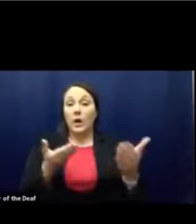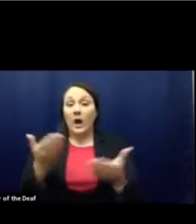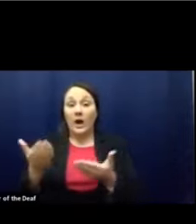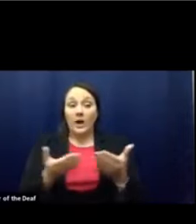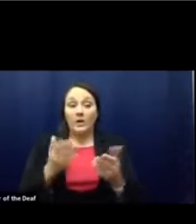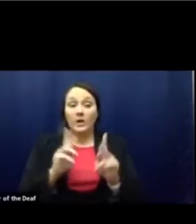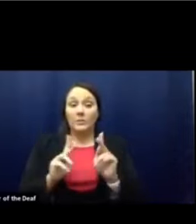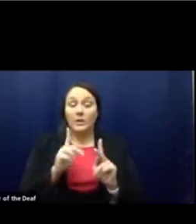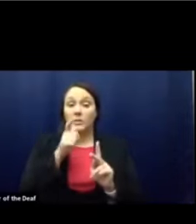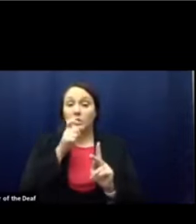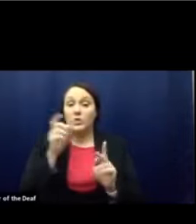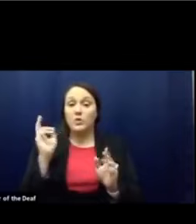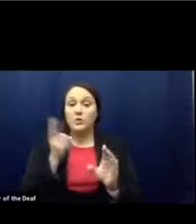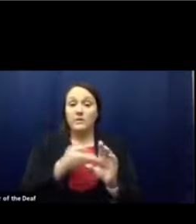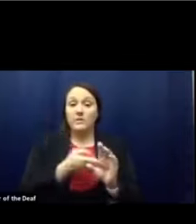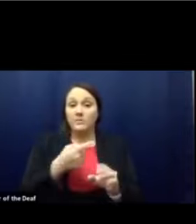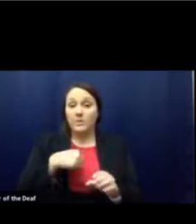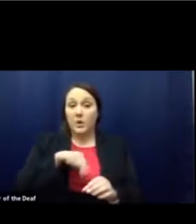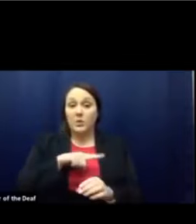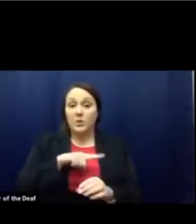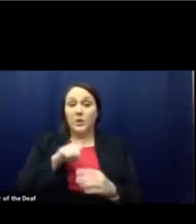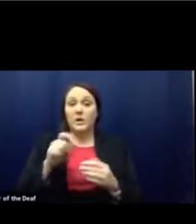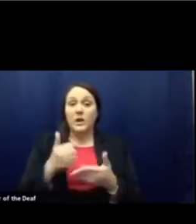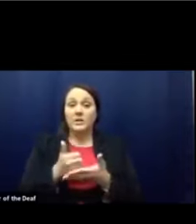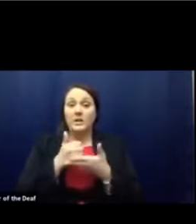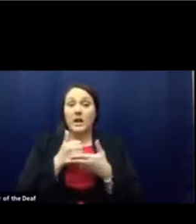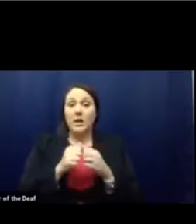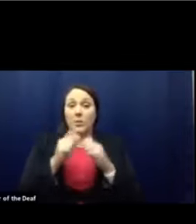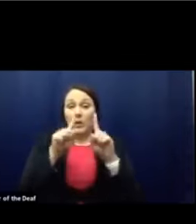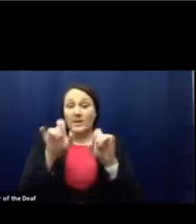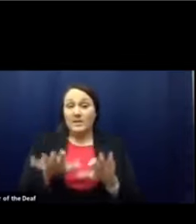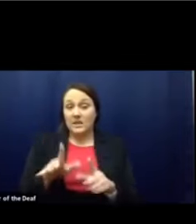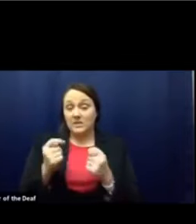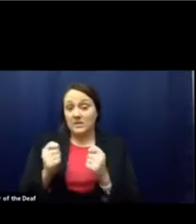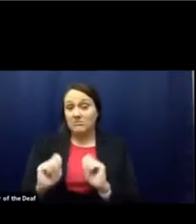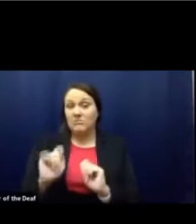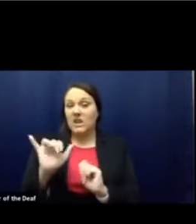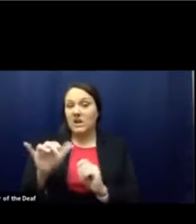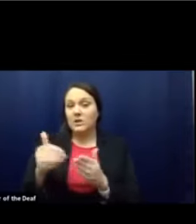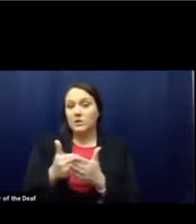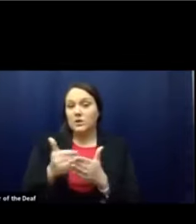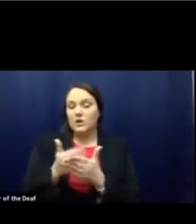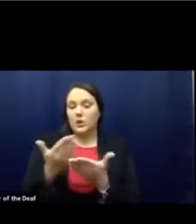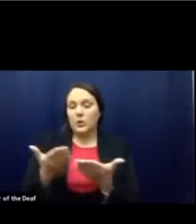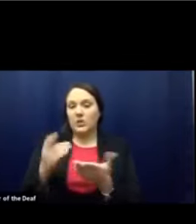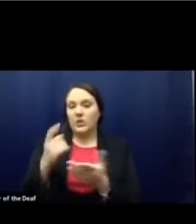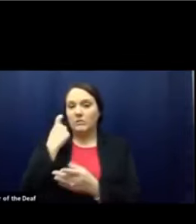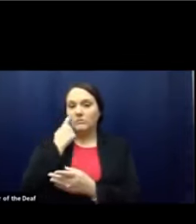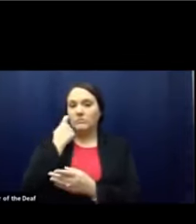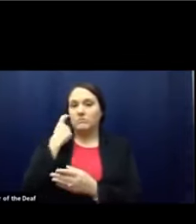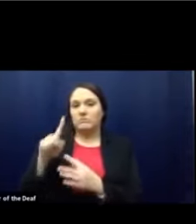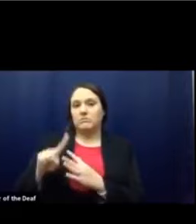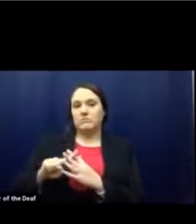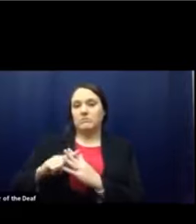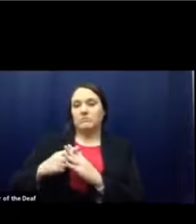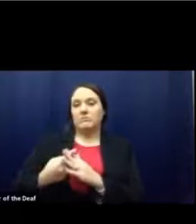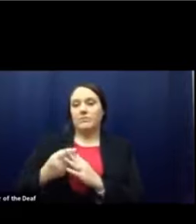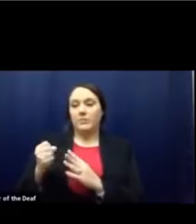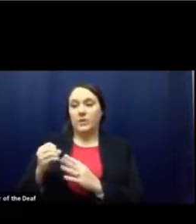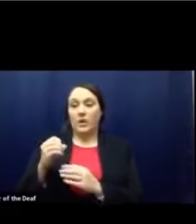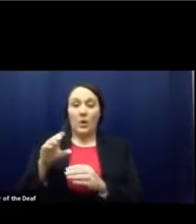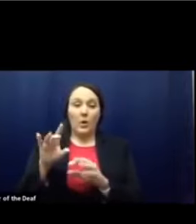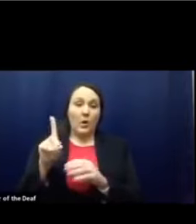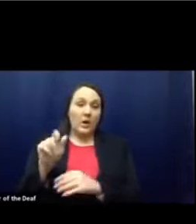that have come on board to start helping with our testing efforts. That's one of the newer things we've just started. And so everything from data